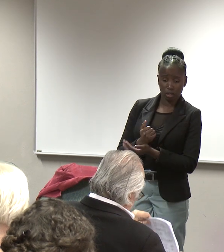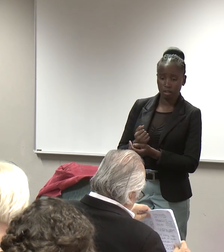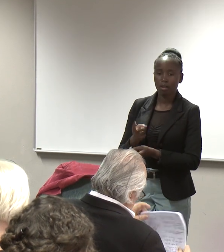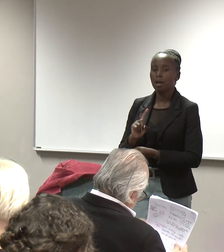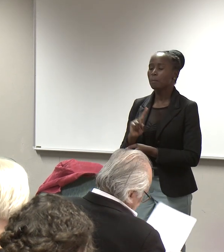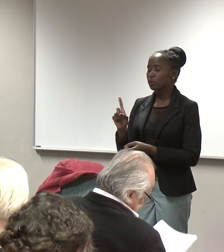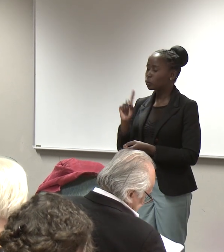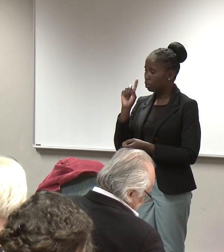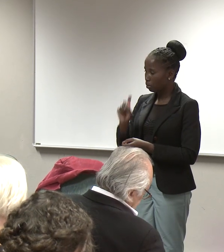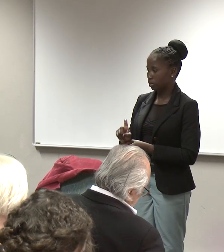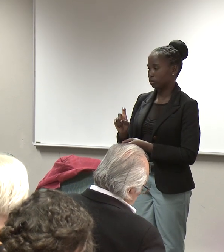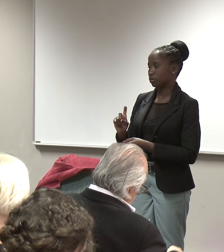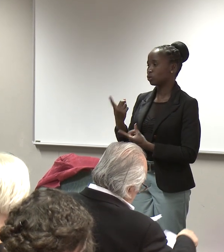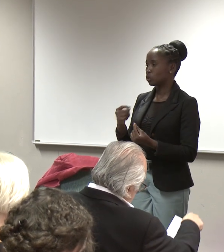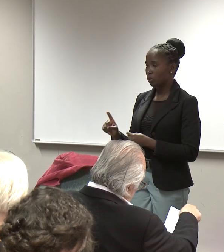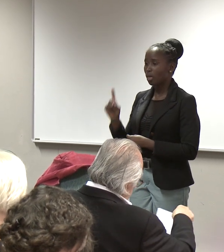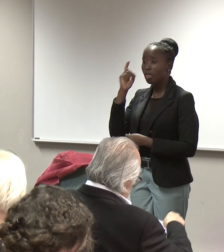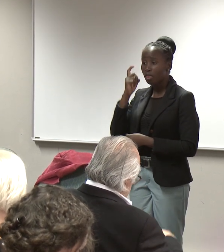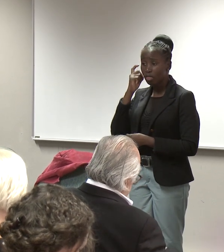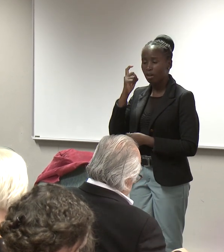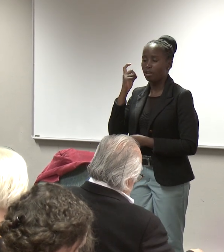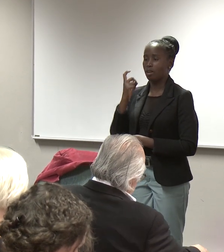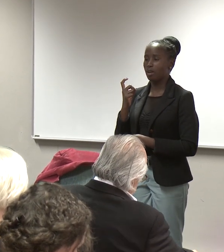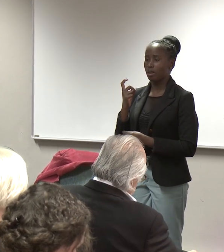really think about how can we use this